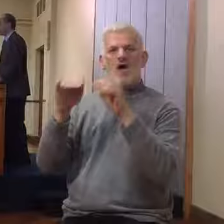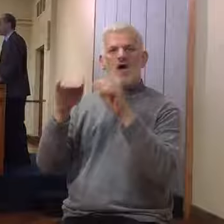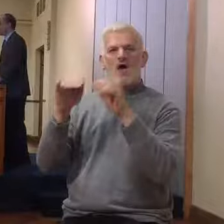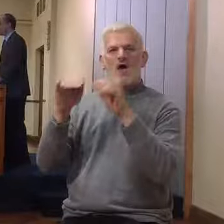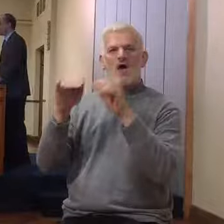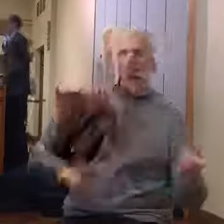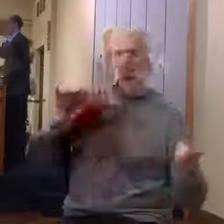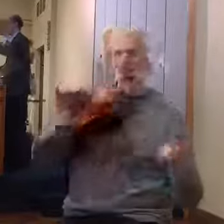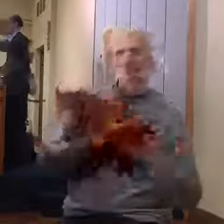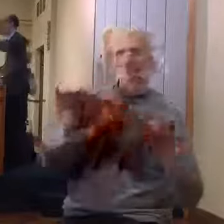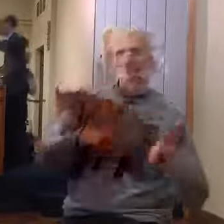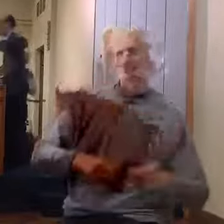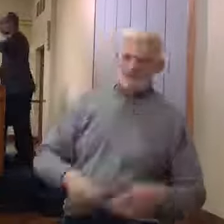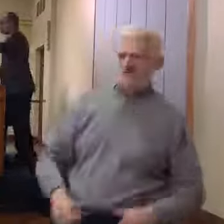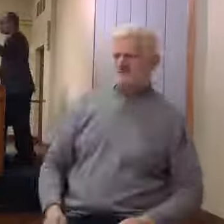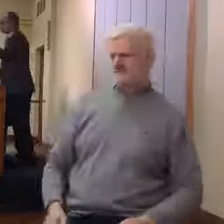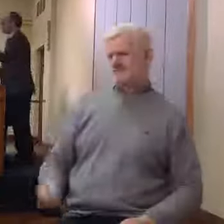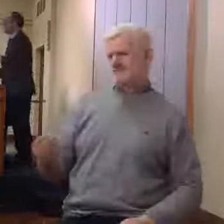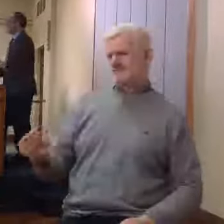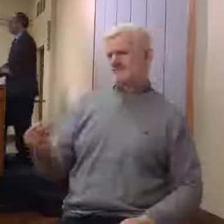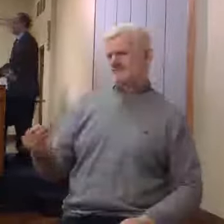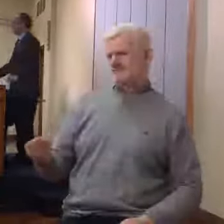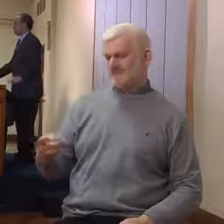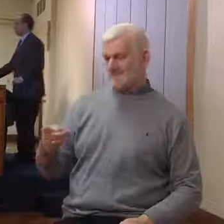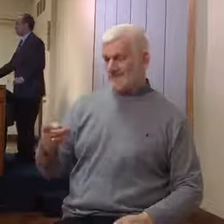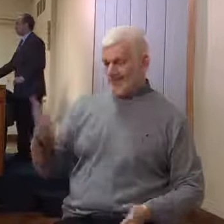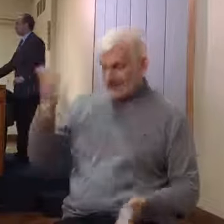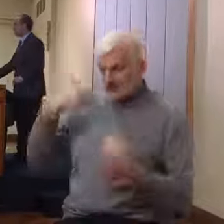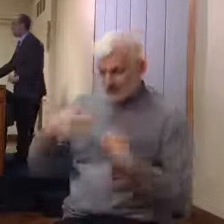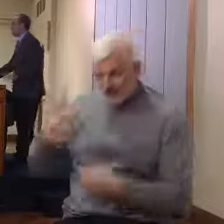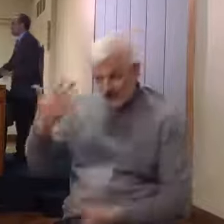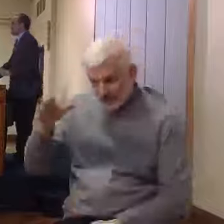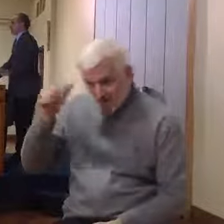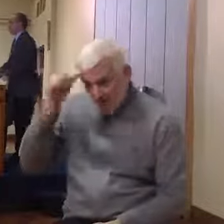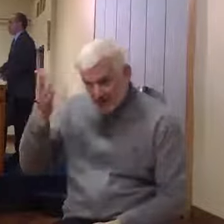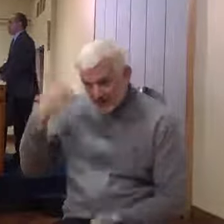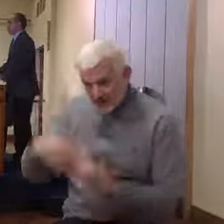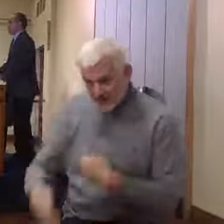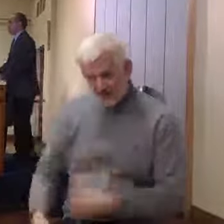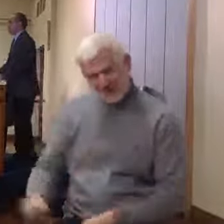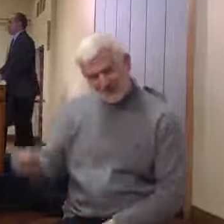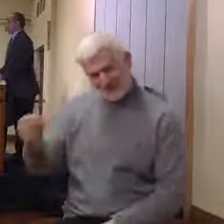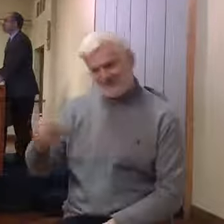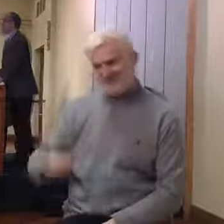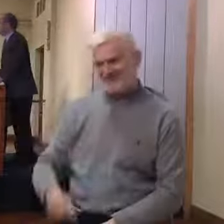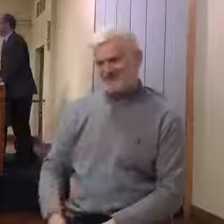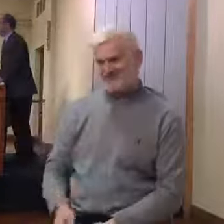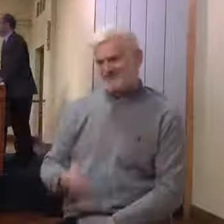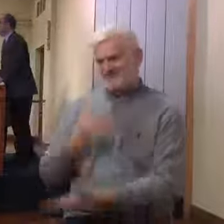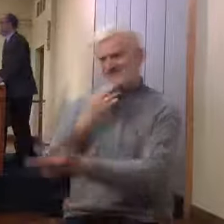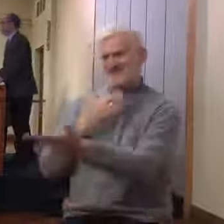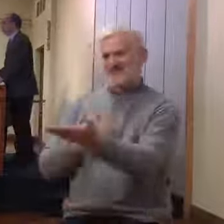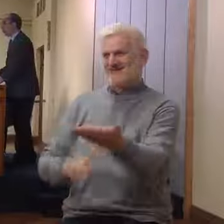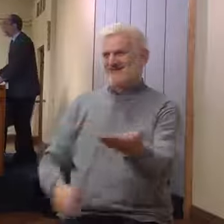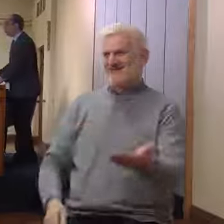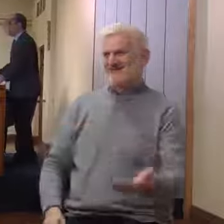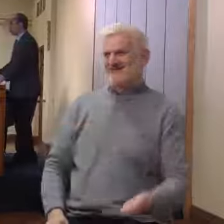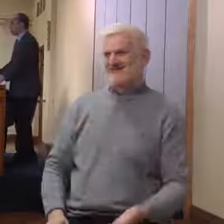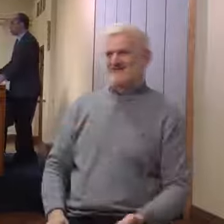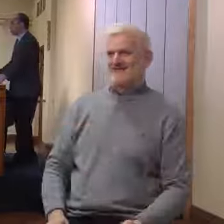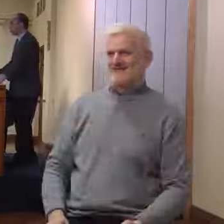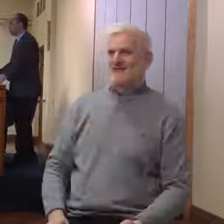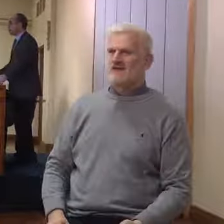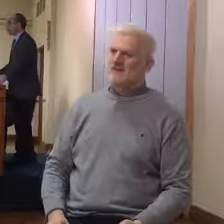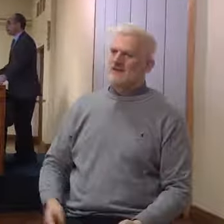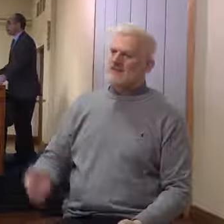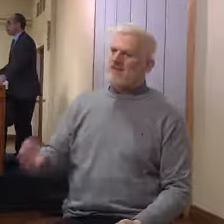Things is religious, but they don't know their history. Why? Because all the worlds, the wars which